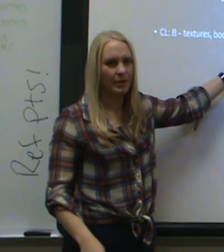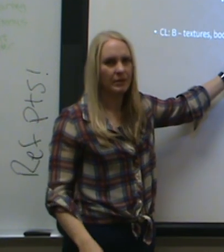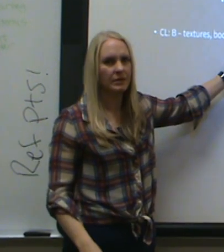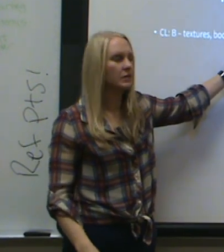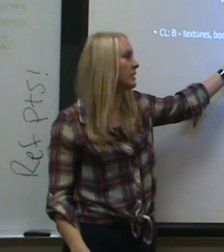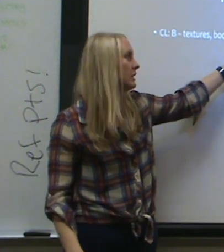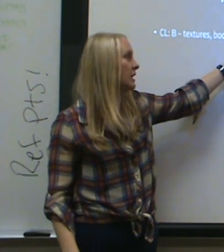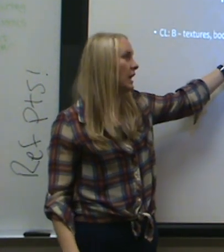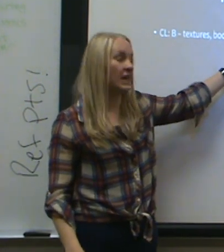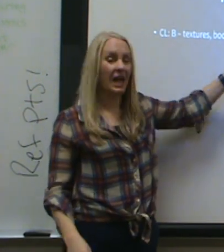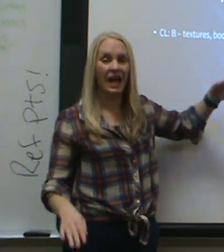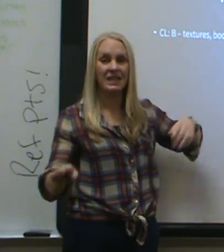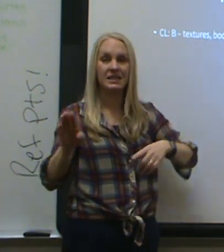paper, a kite.